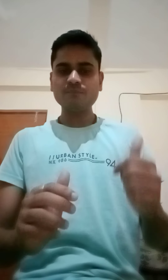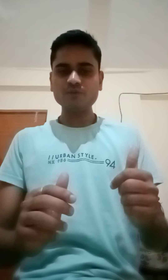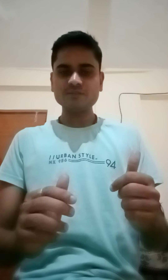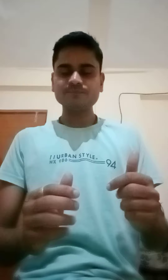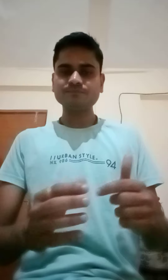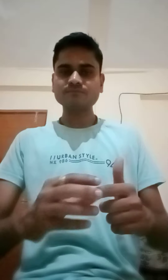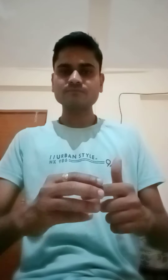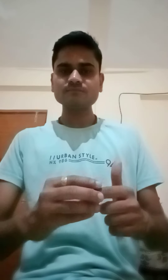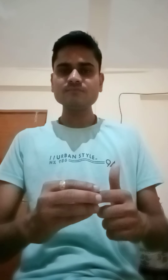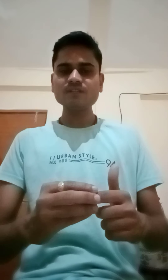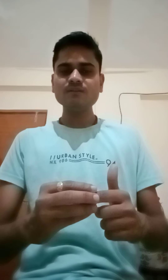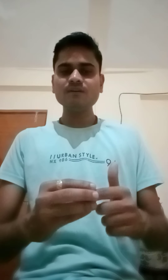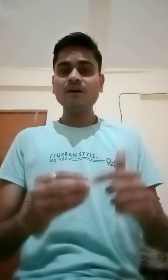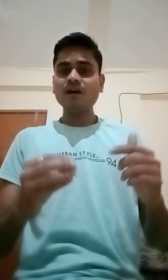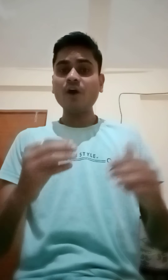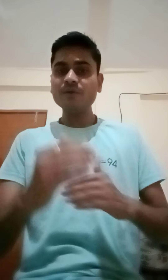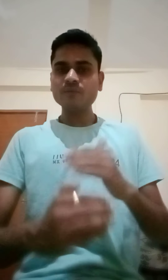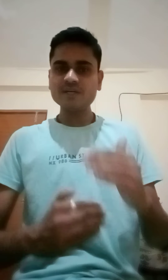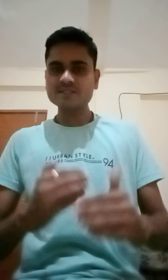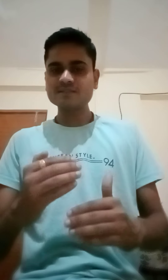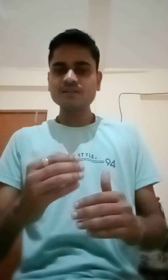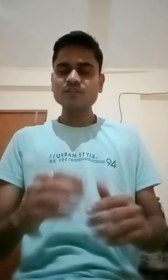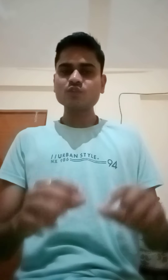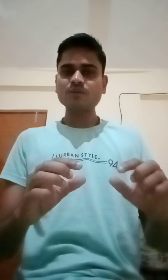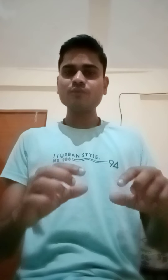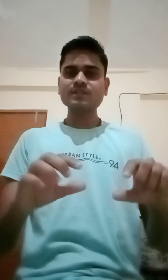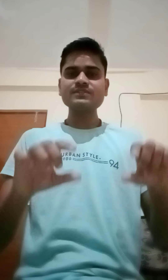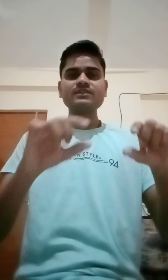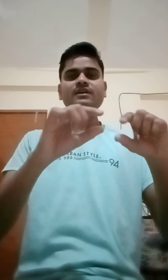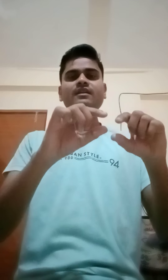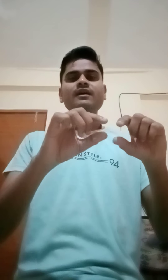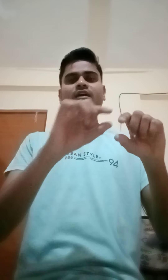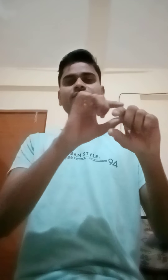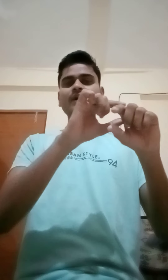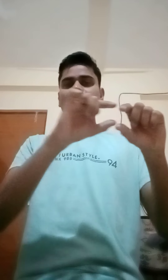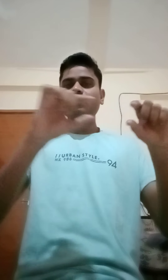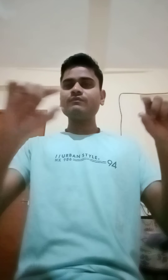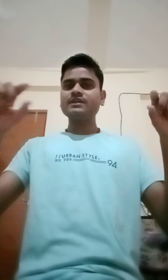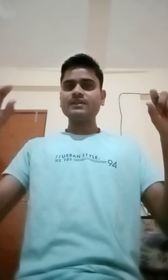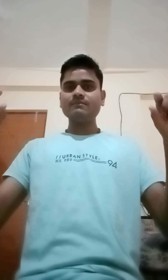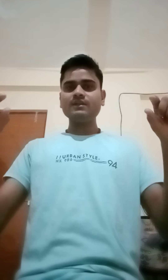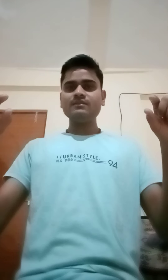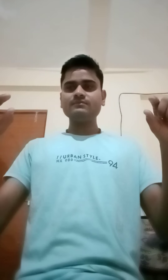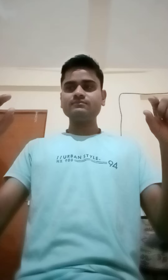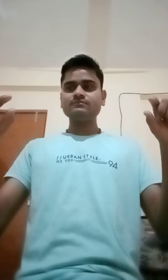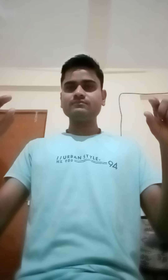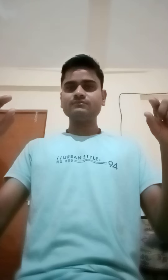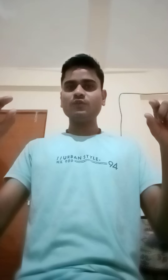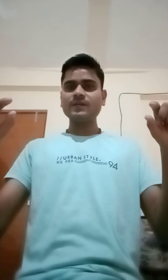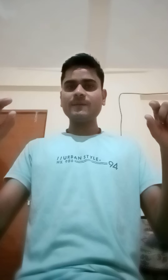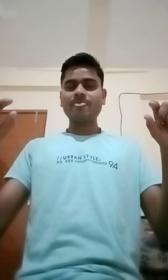Suppose how it works. So suppose consider a fiber optic cable. Okay,